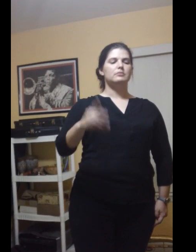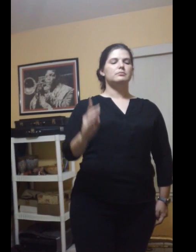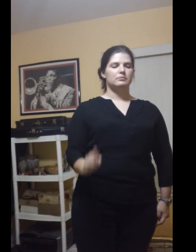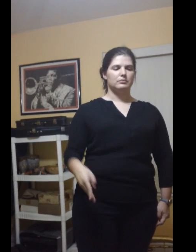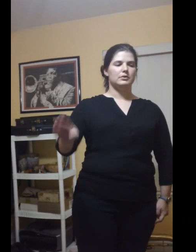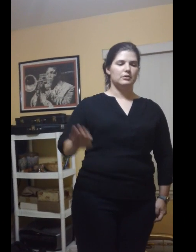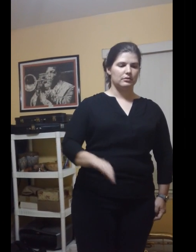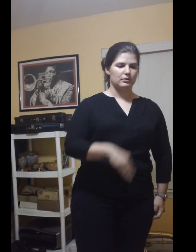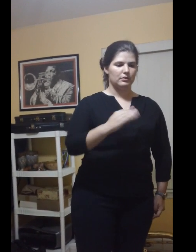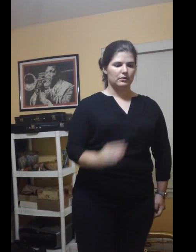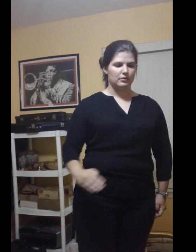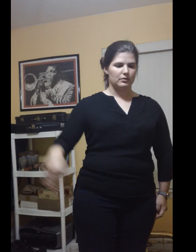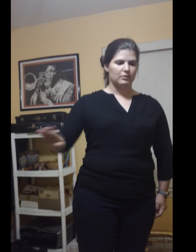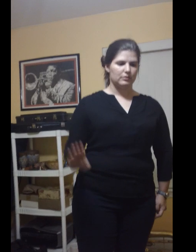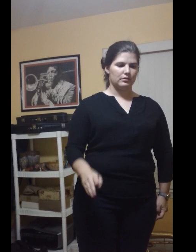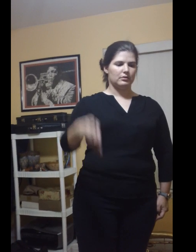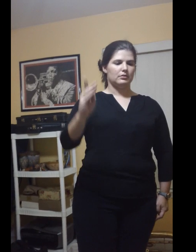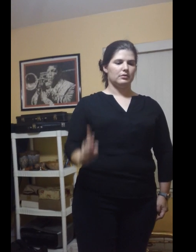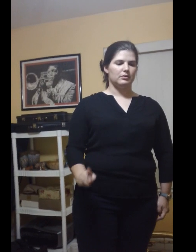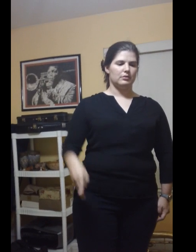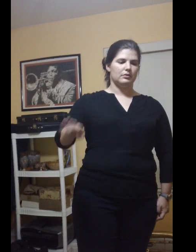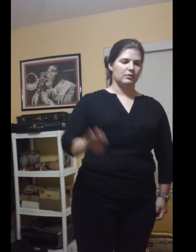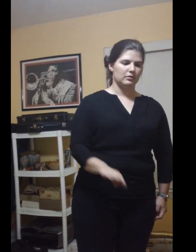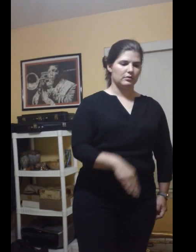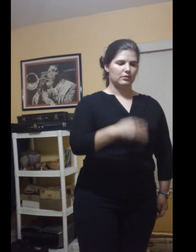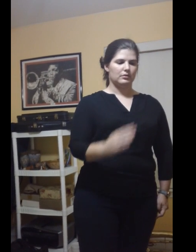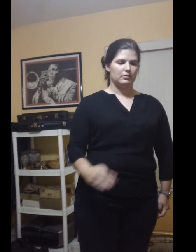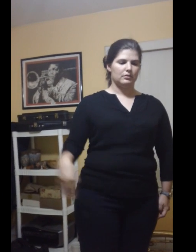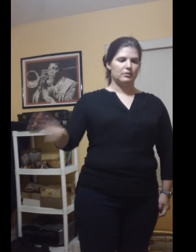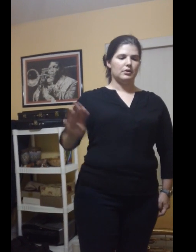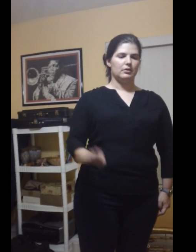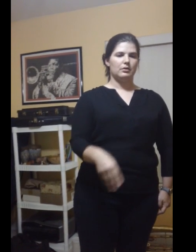moved us to a more profound,